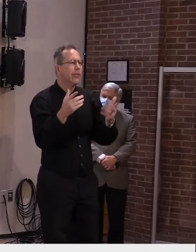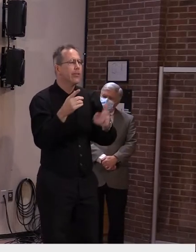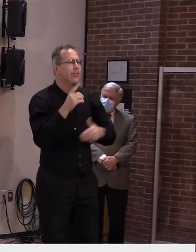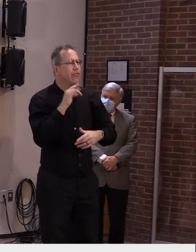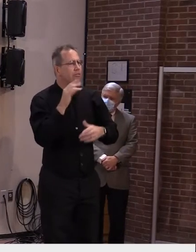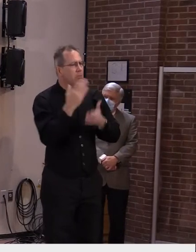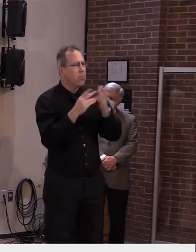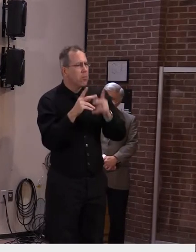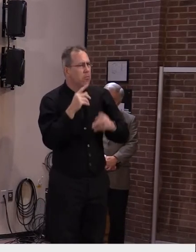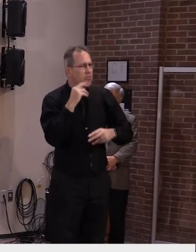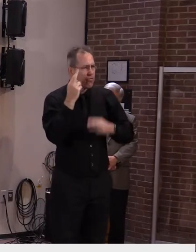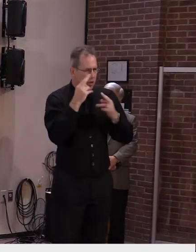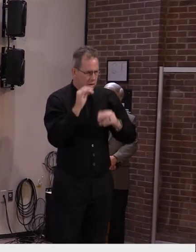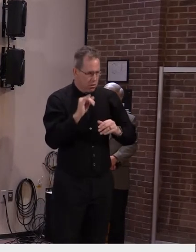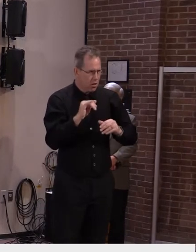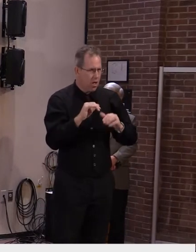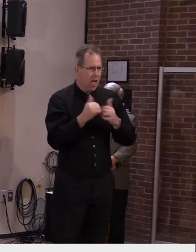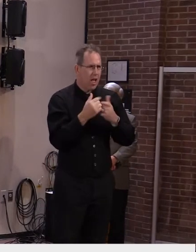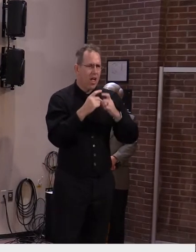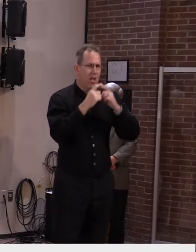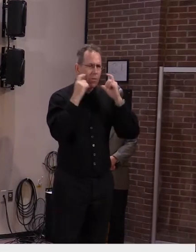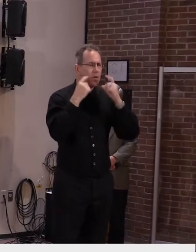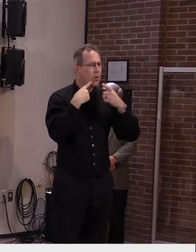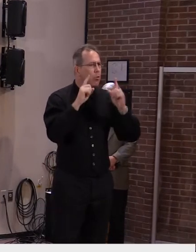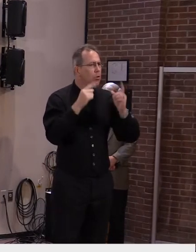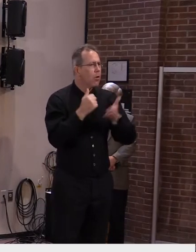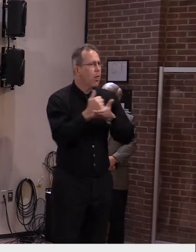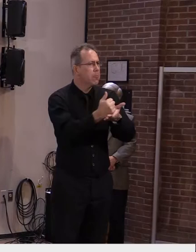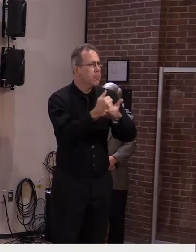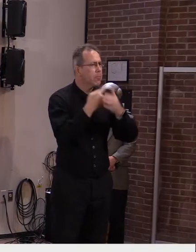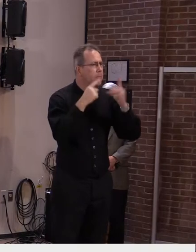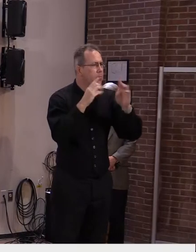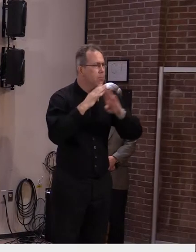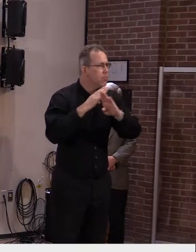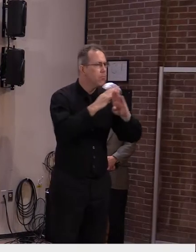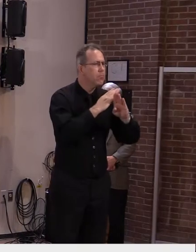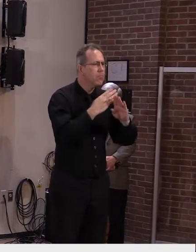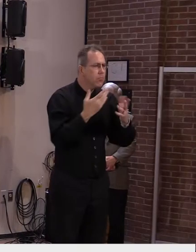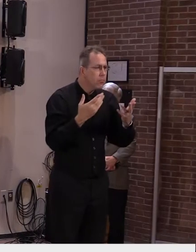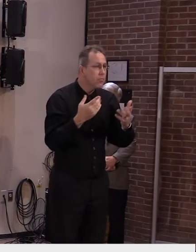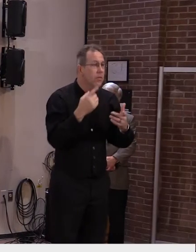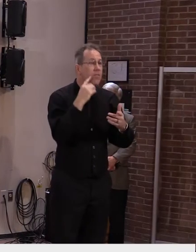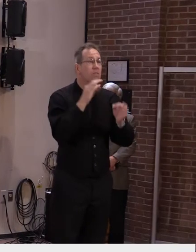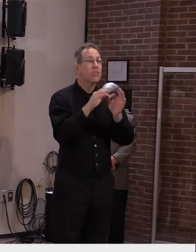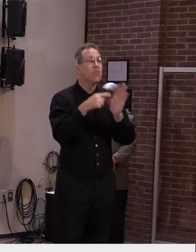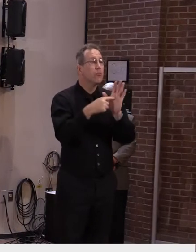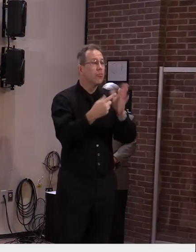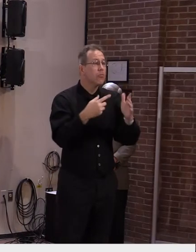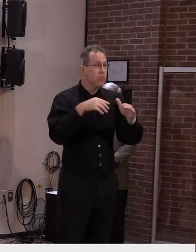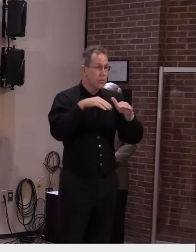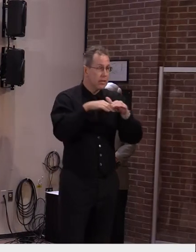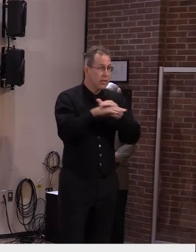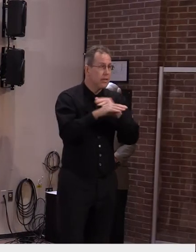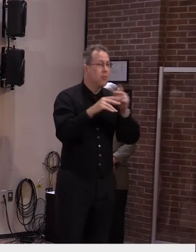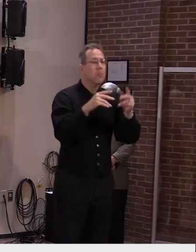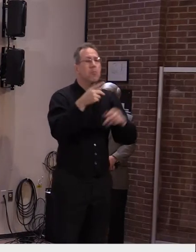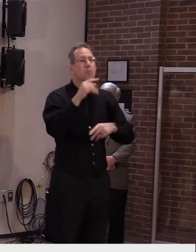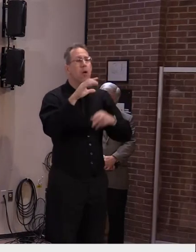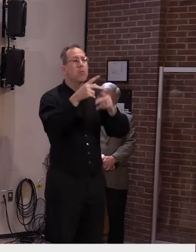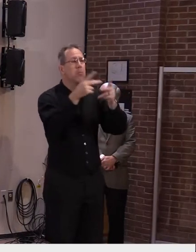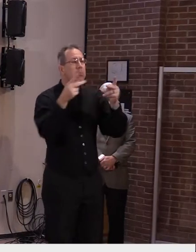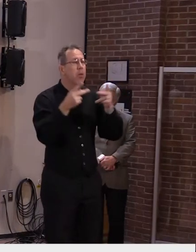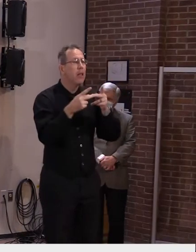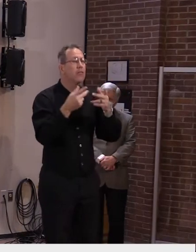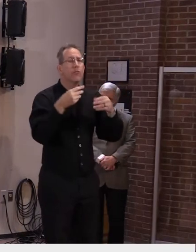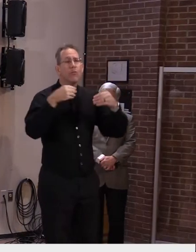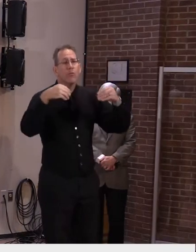effective. And yes, we do want you to wear it in public places. We do believe that when you walk into the supermarket, it's a good thing to